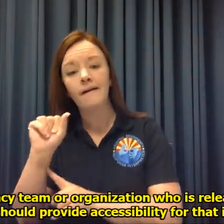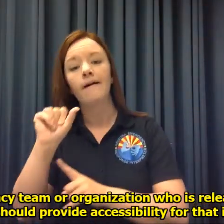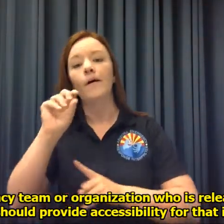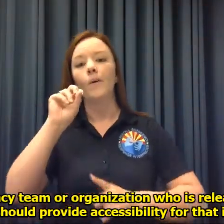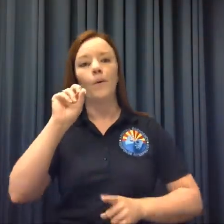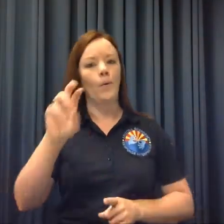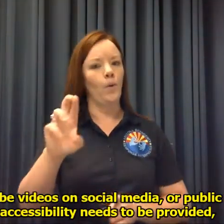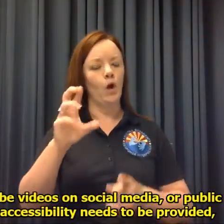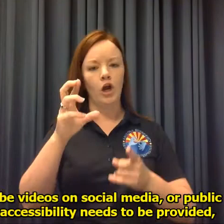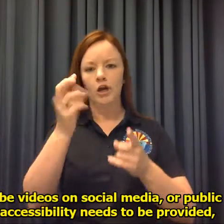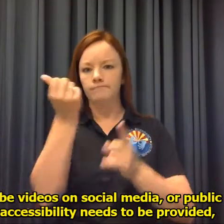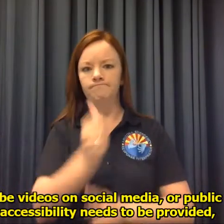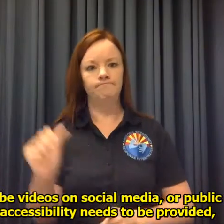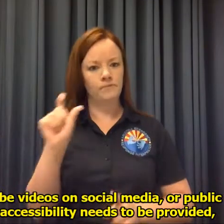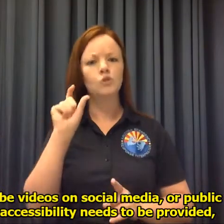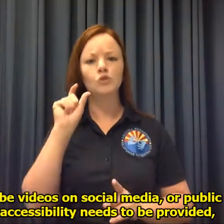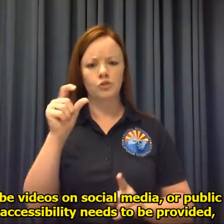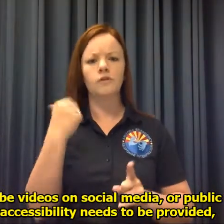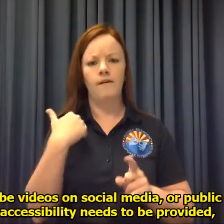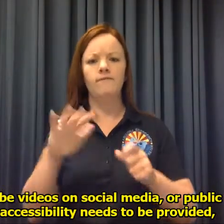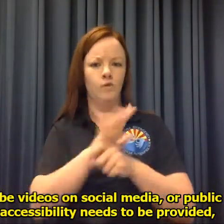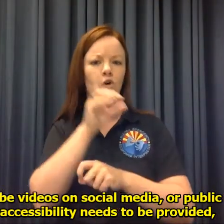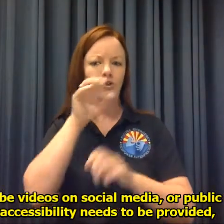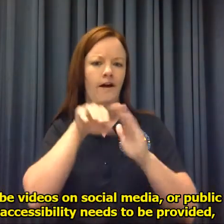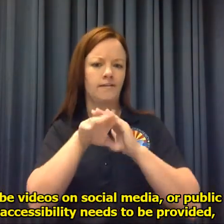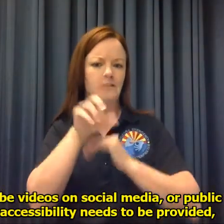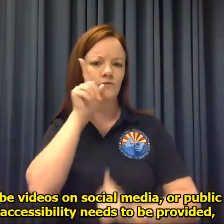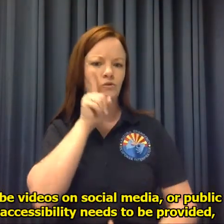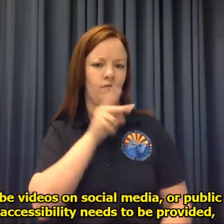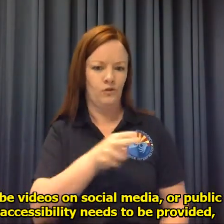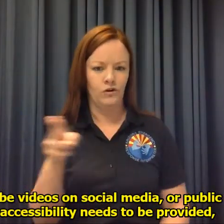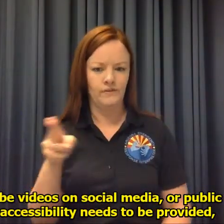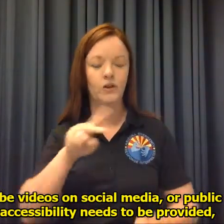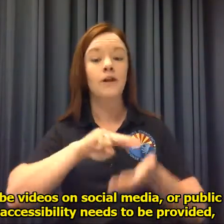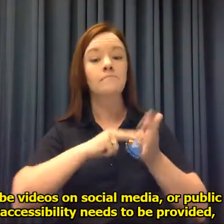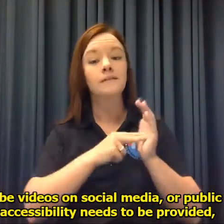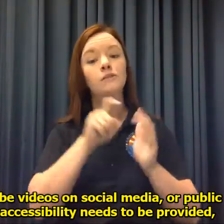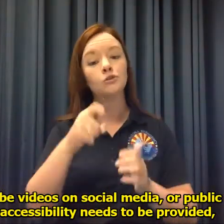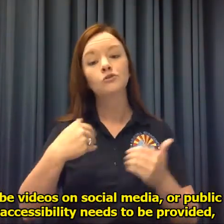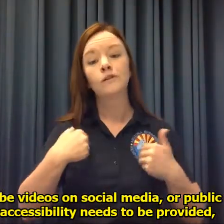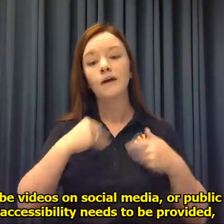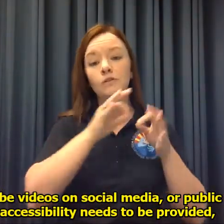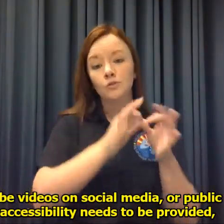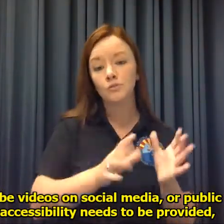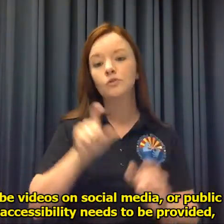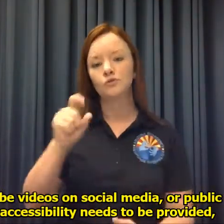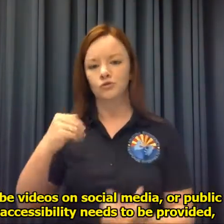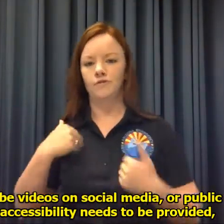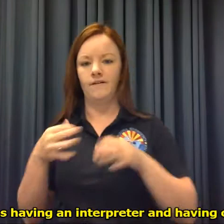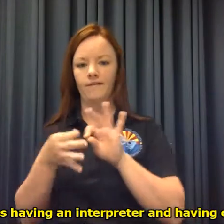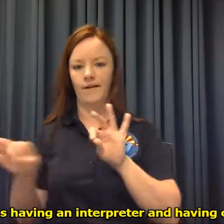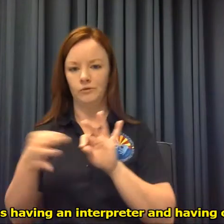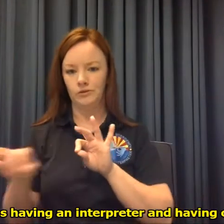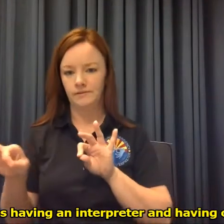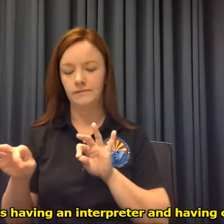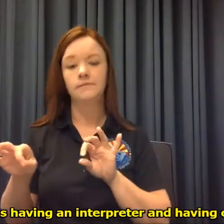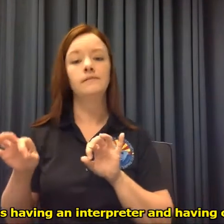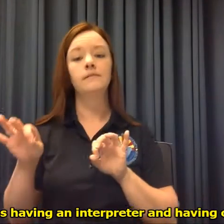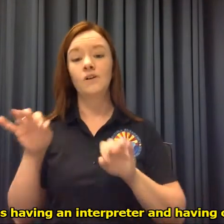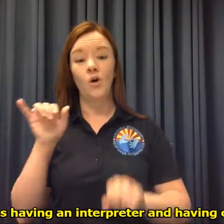information. Whether it be videos on social media or public meetings, accessibility needs to be provided, which means having an interpreter and